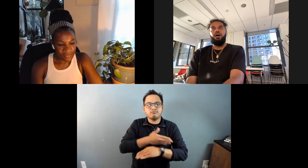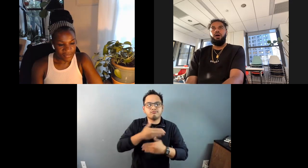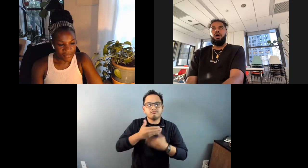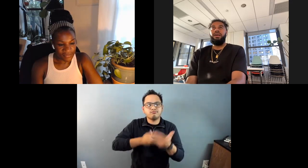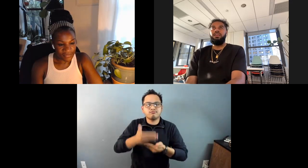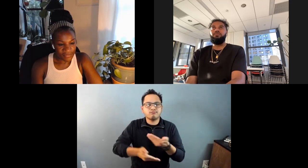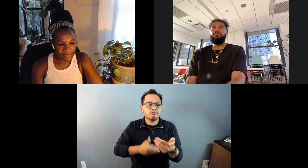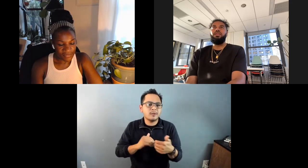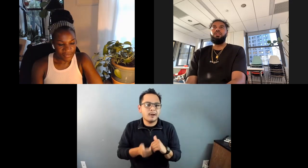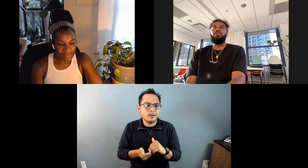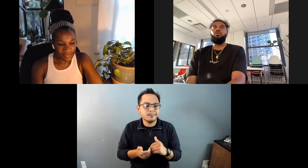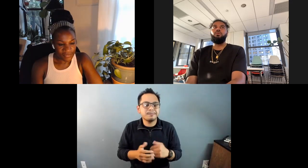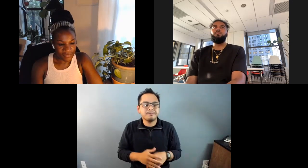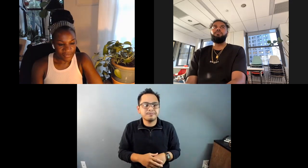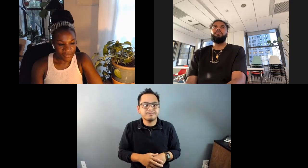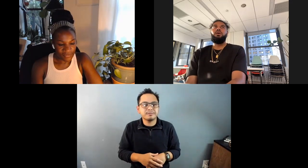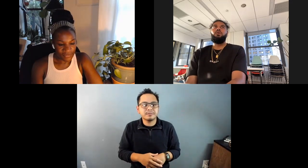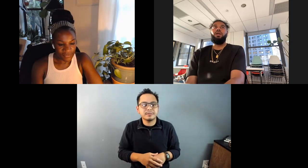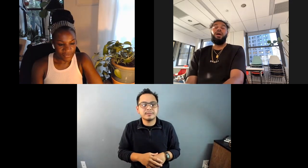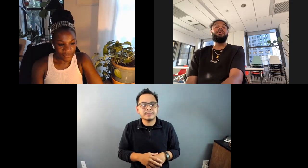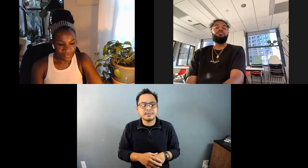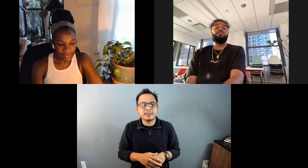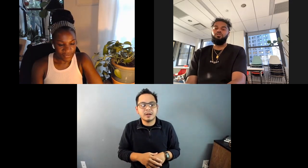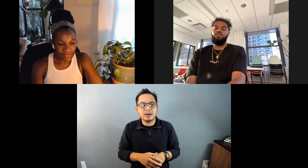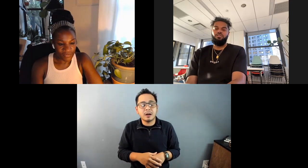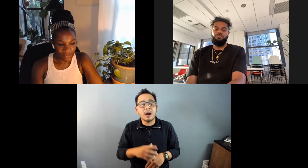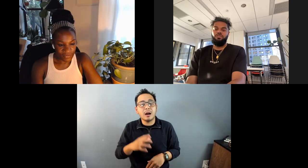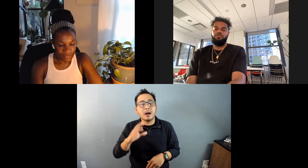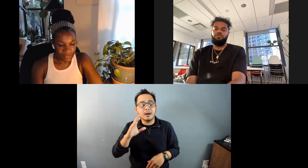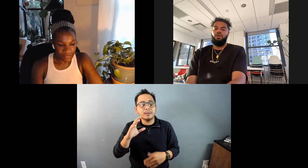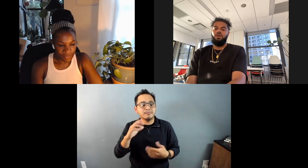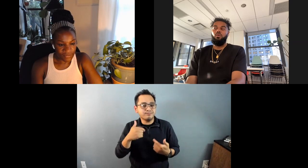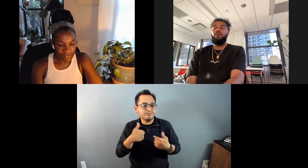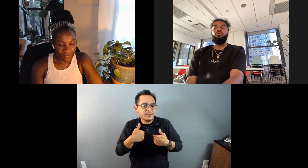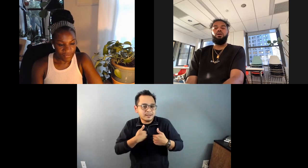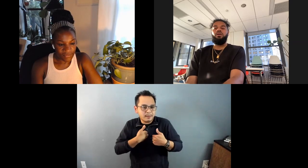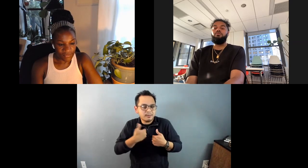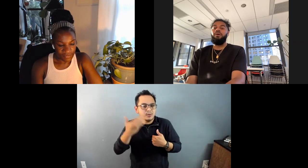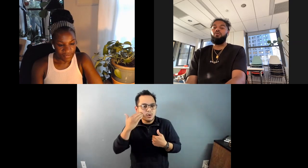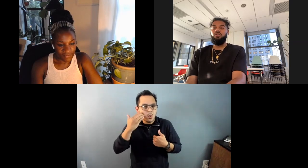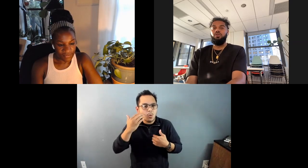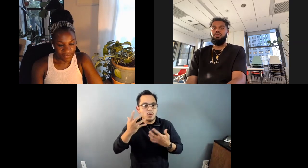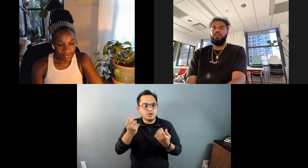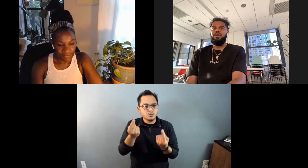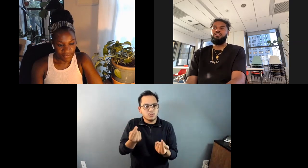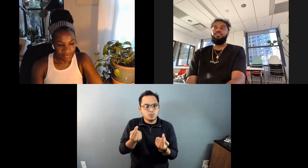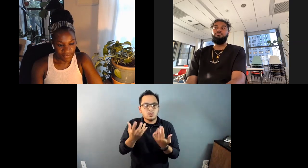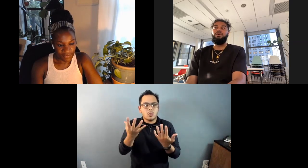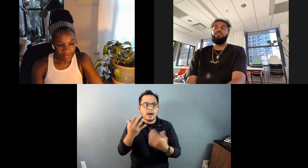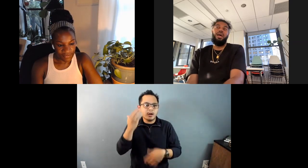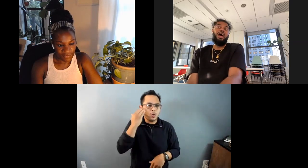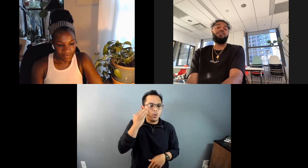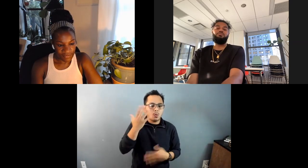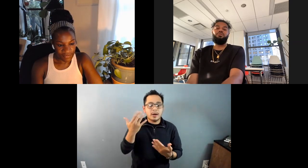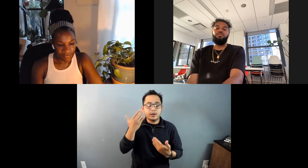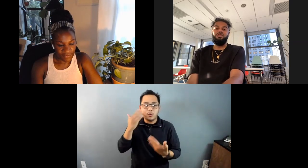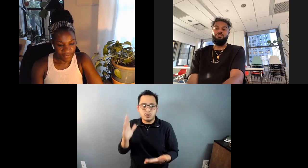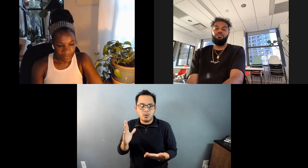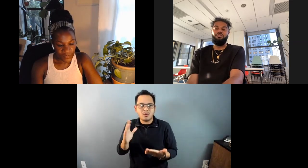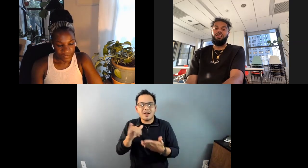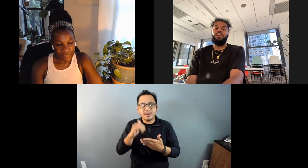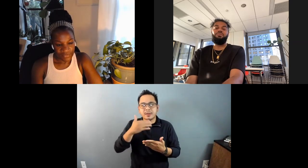some of the things I've done thus far has been like the TED Talk. I have a TED Talk, and it's called Finding Your Mustard Oil. And I compare mustard oil, which is a